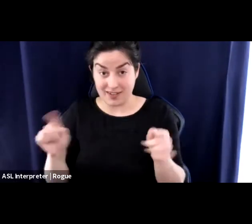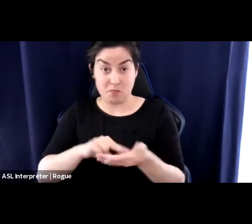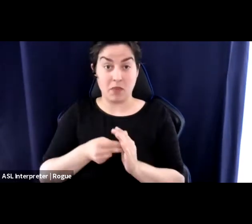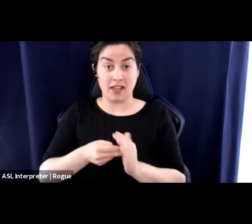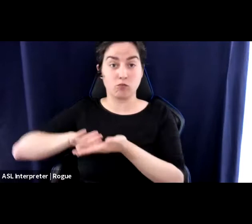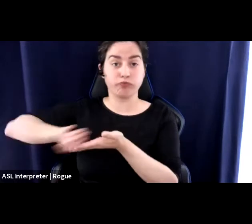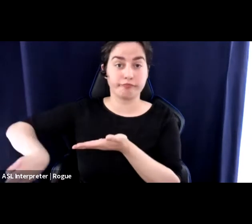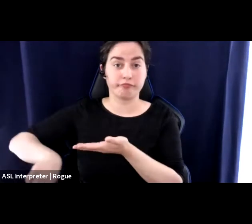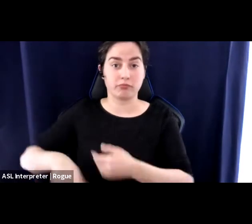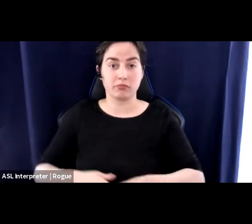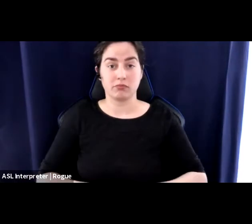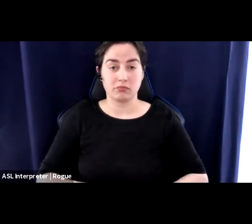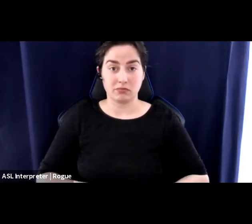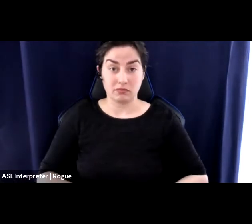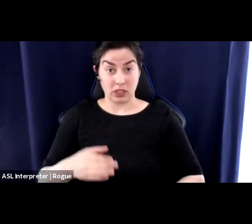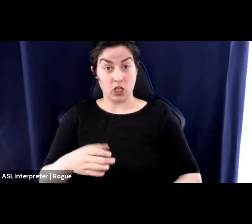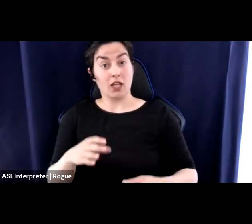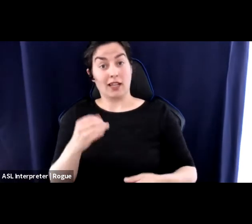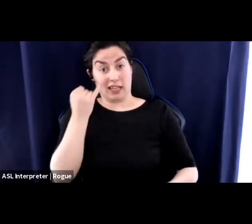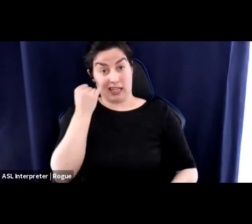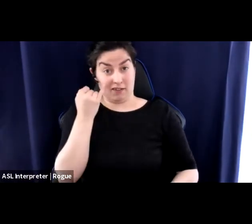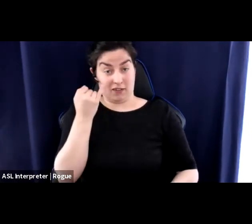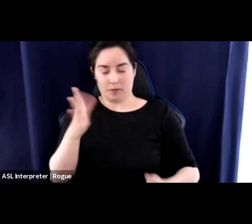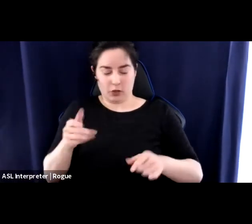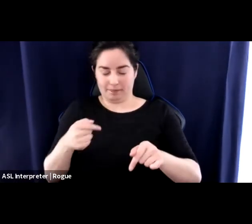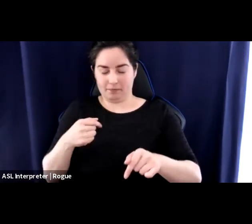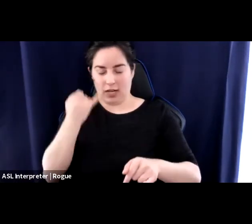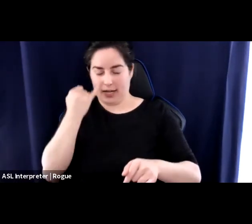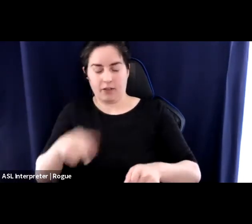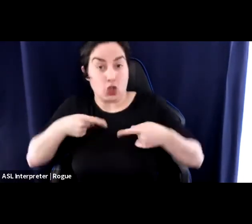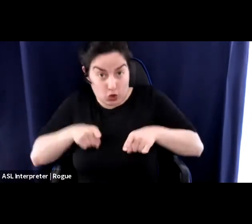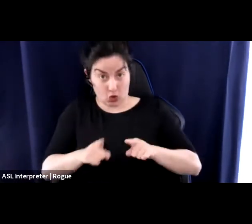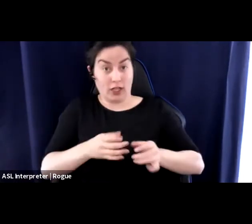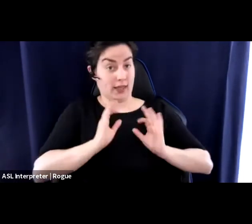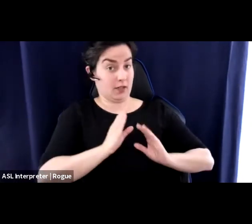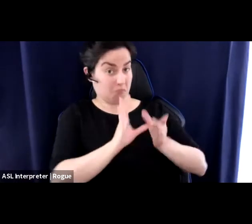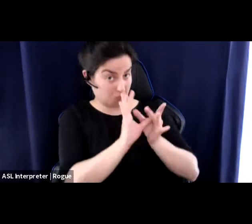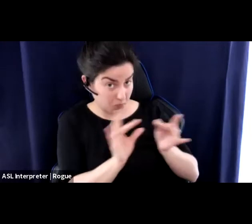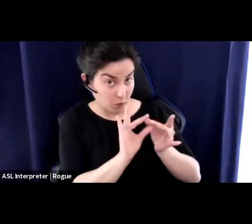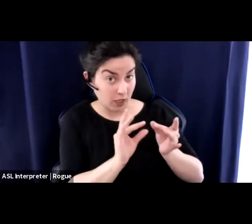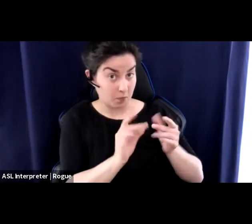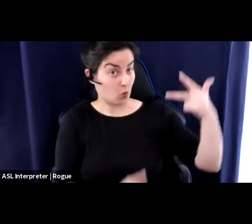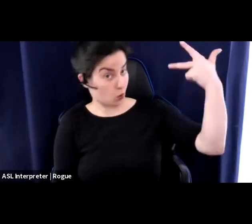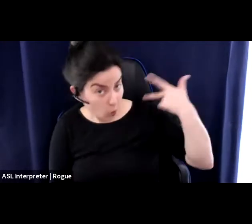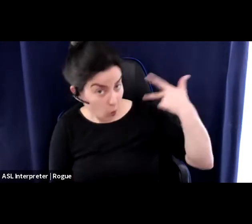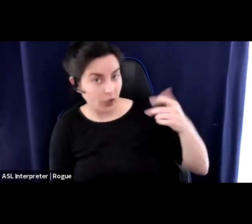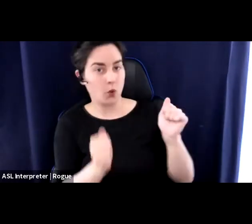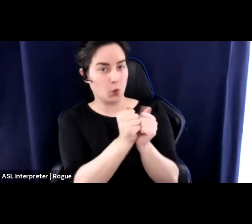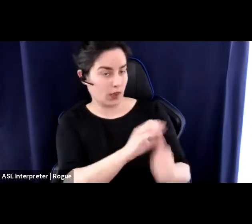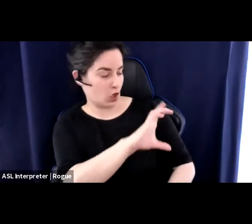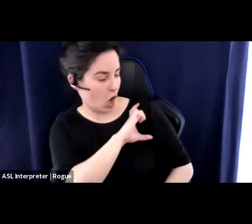complainant's out-of-court statements, that includes this videotape statement to the police, and finds them to be